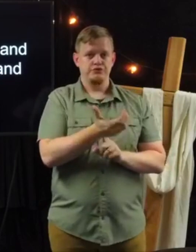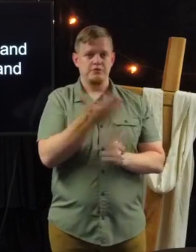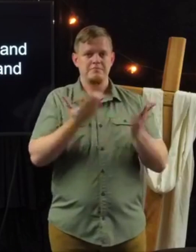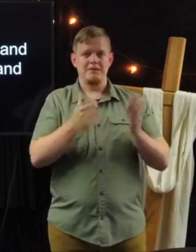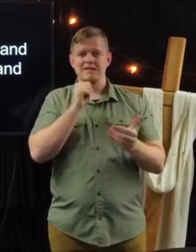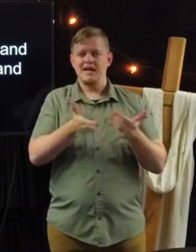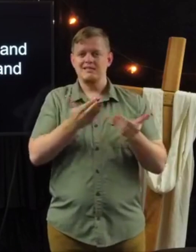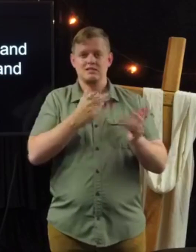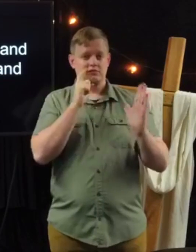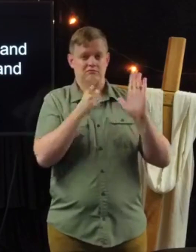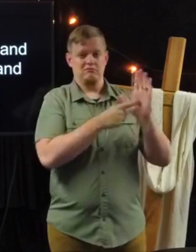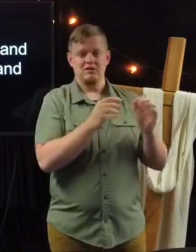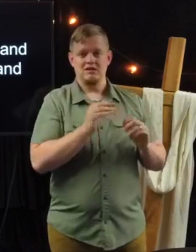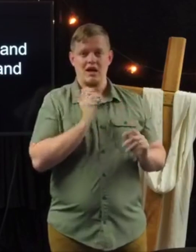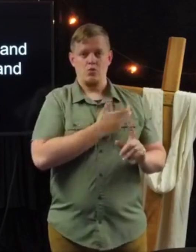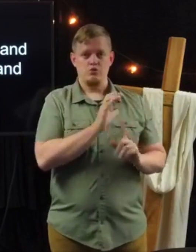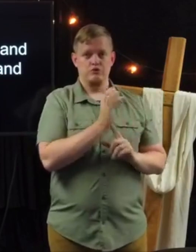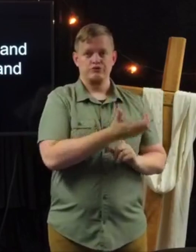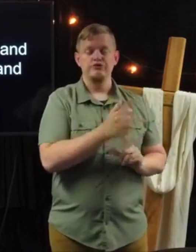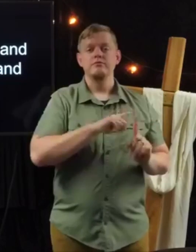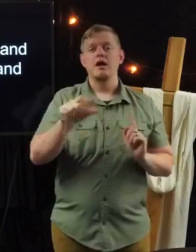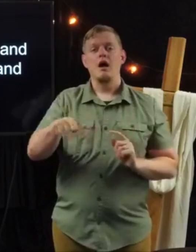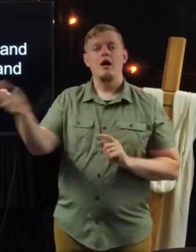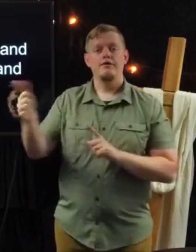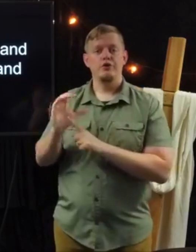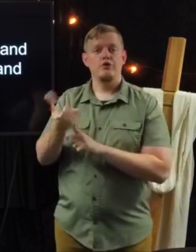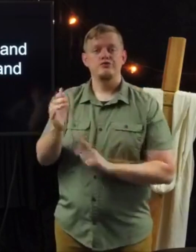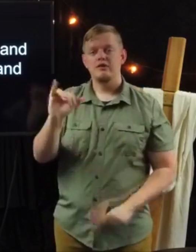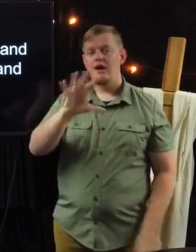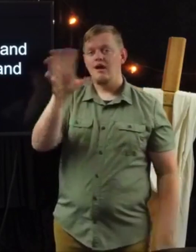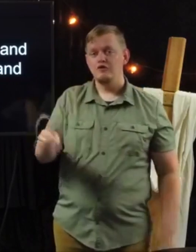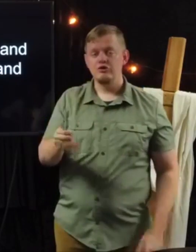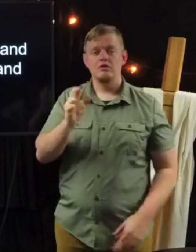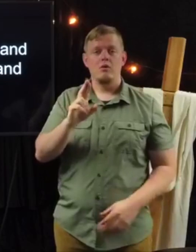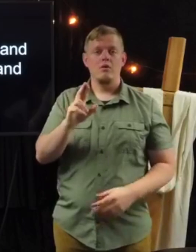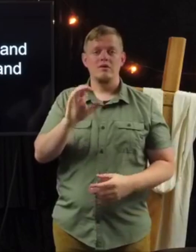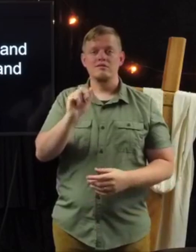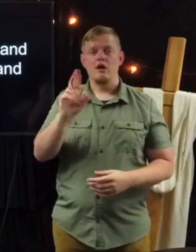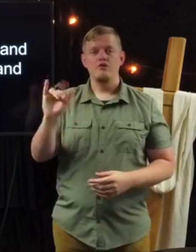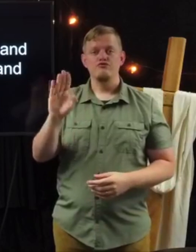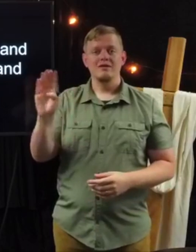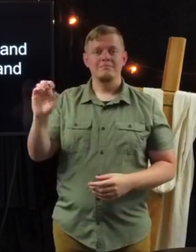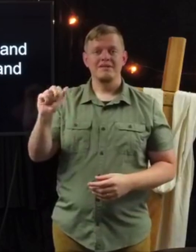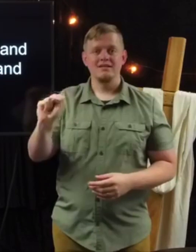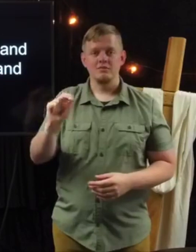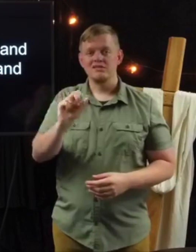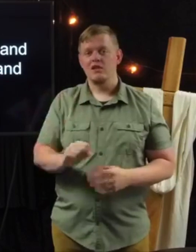so much that we see it in our culture, maybe it's not easily recognizable in our culture, but in other cultures like Africa or